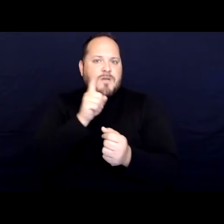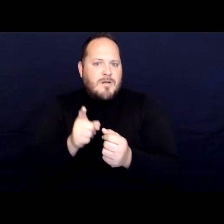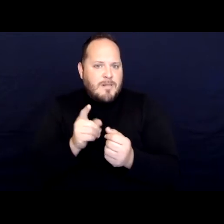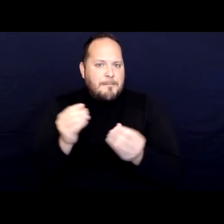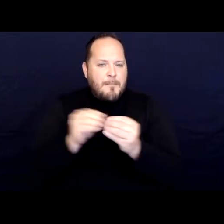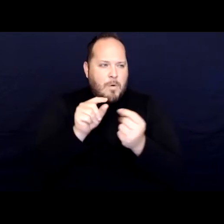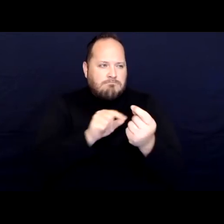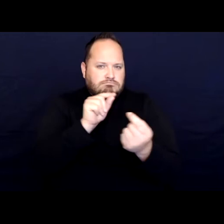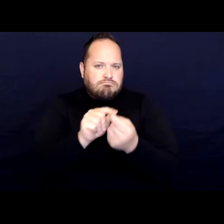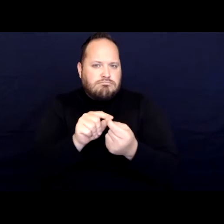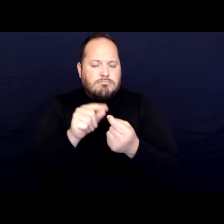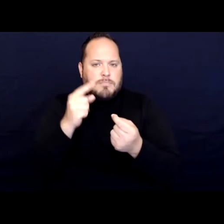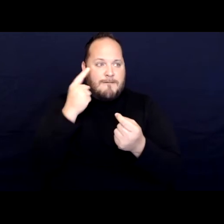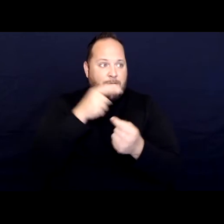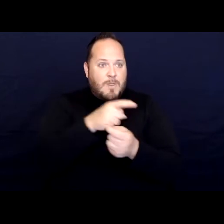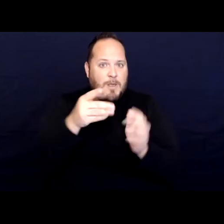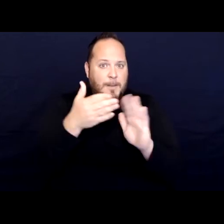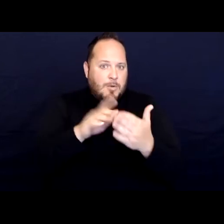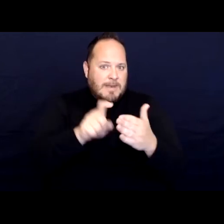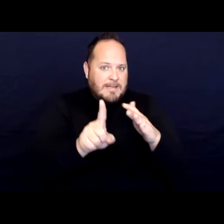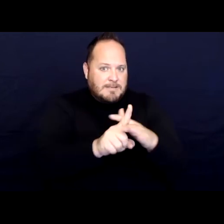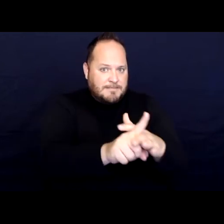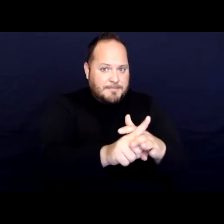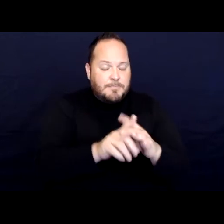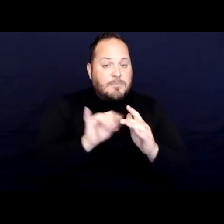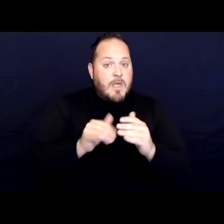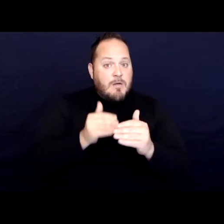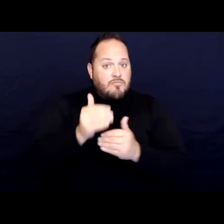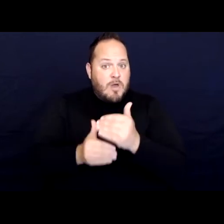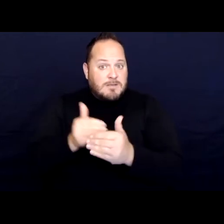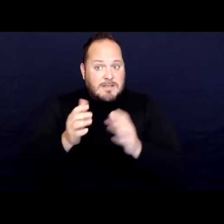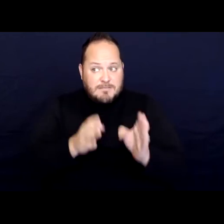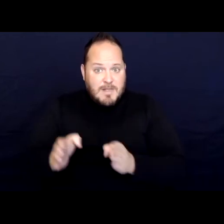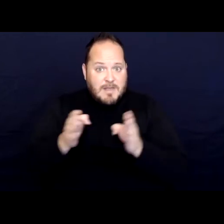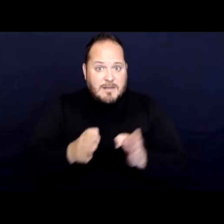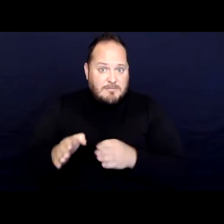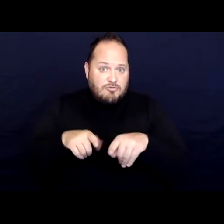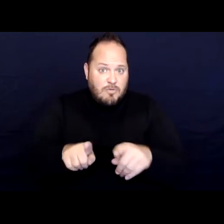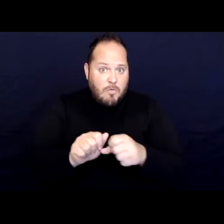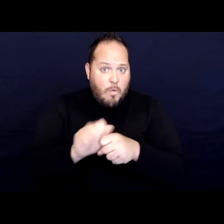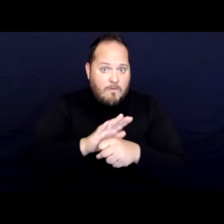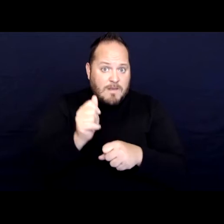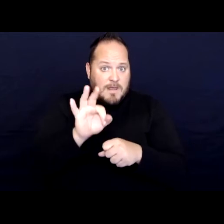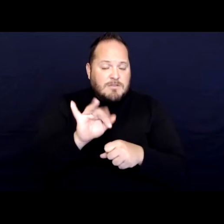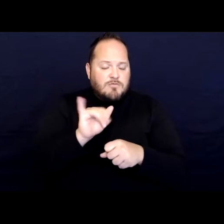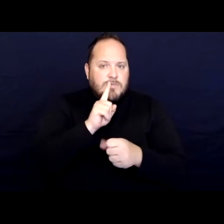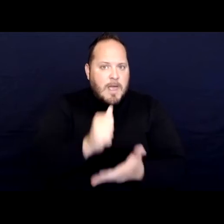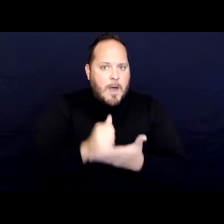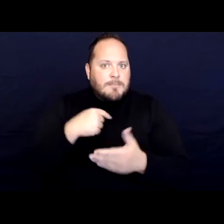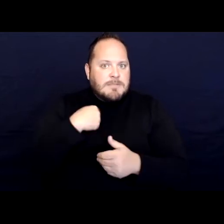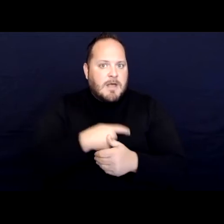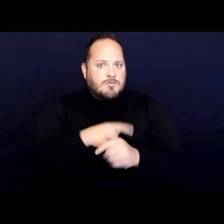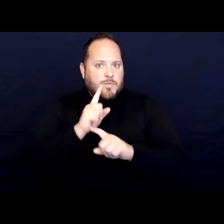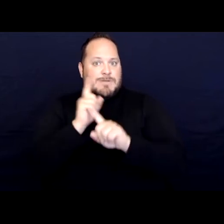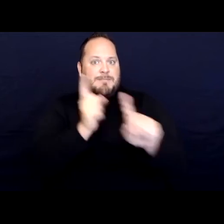And that process during COVID-19 really helped us in terms of our response.